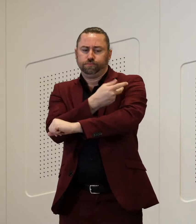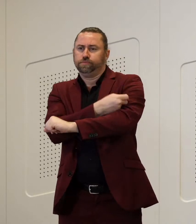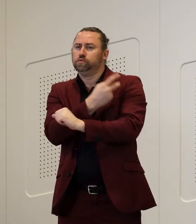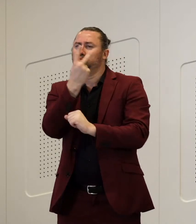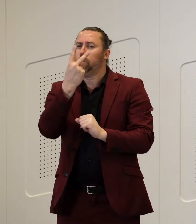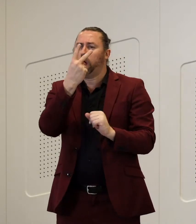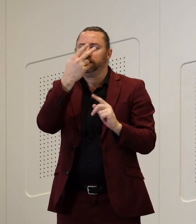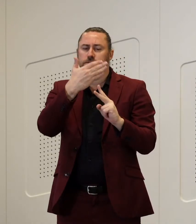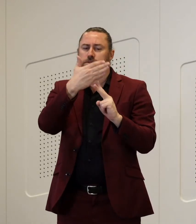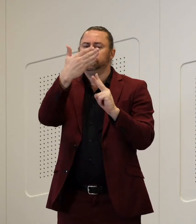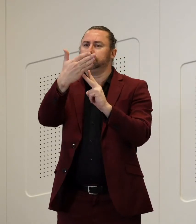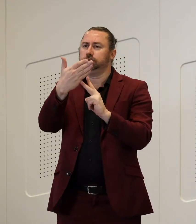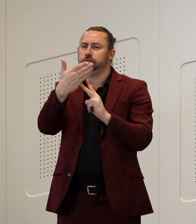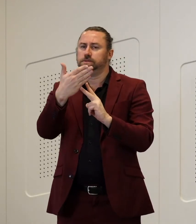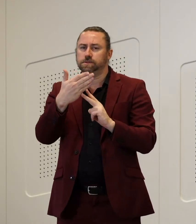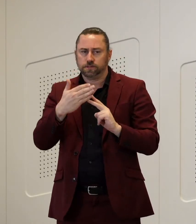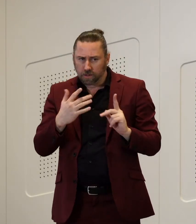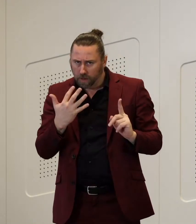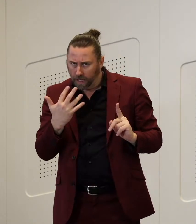residents?